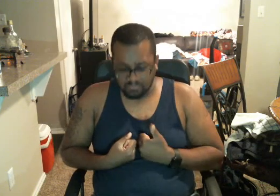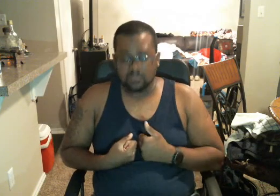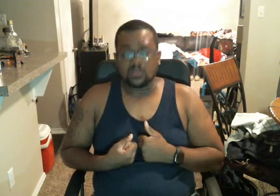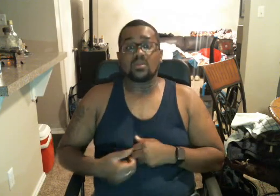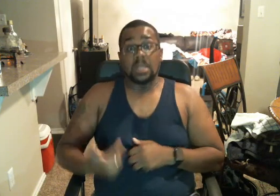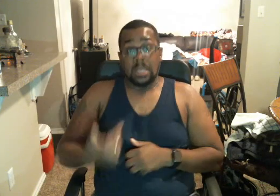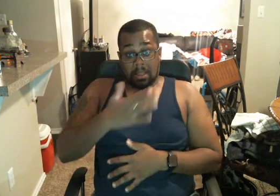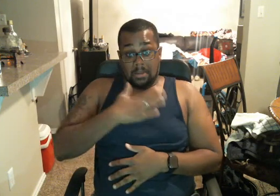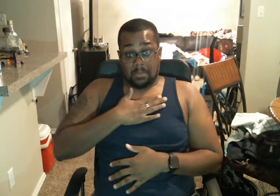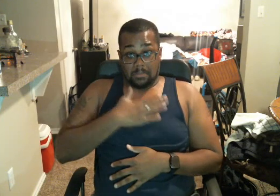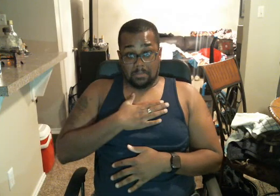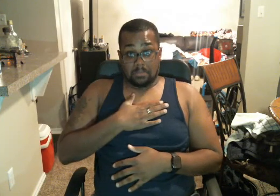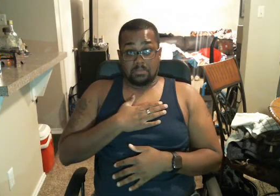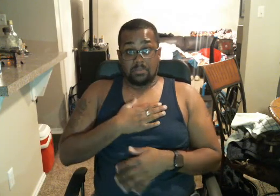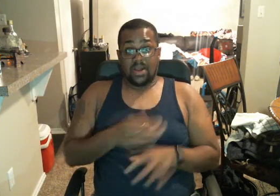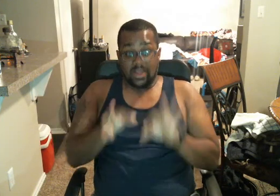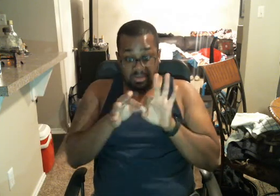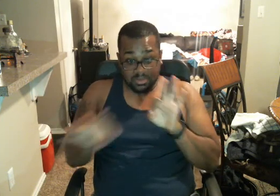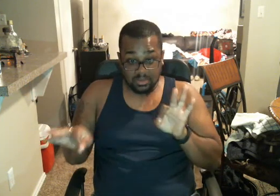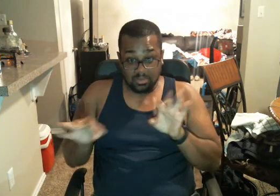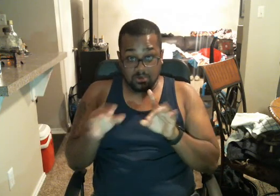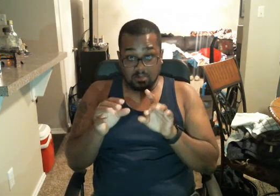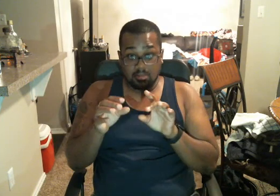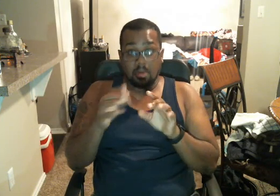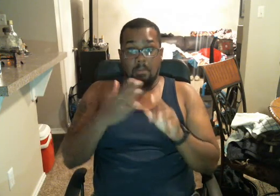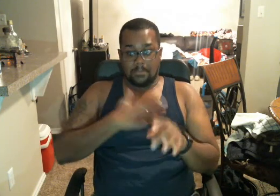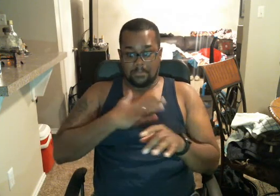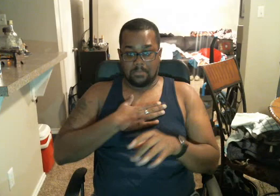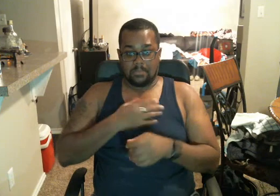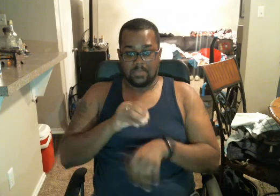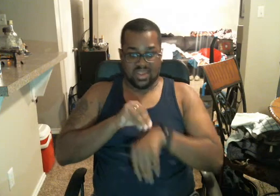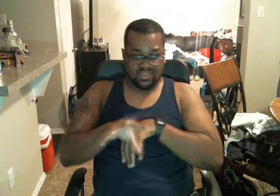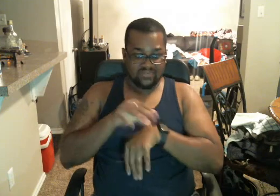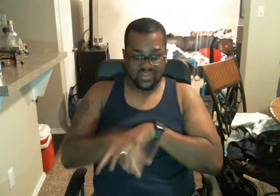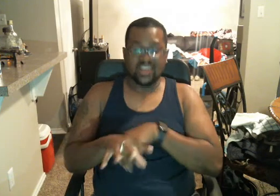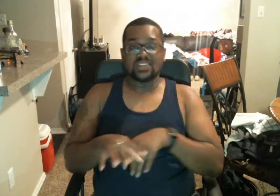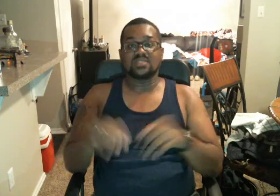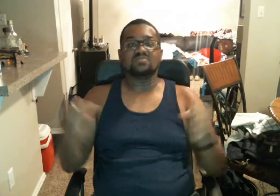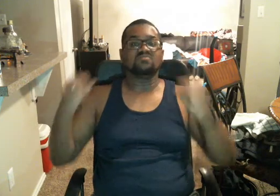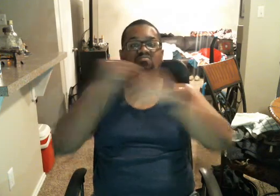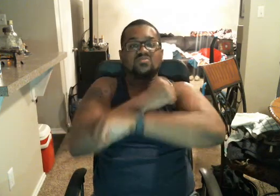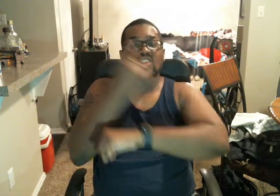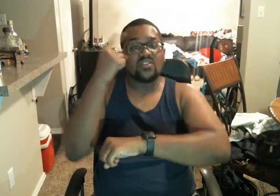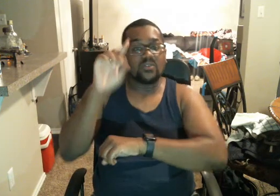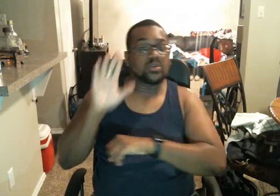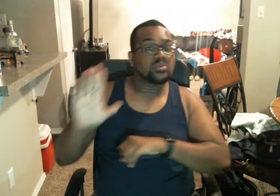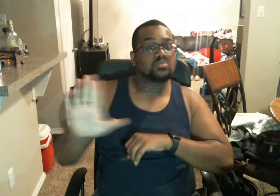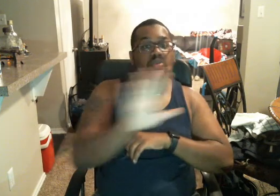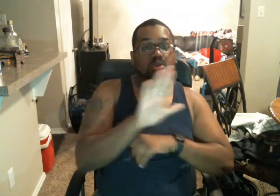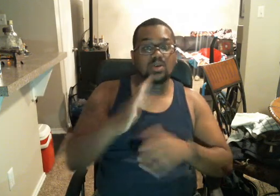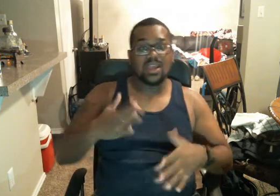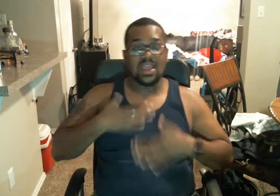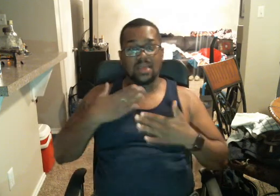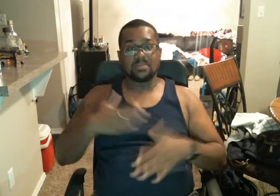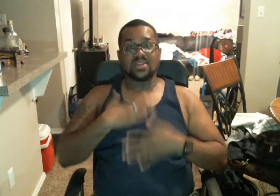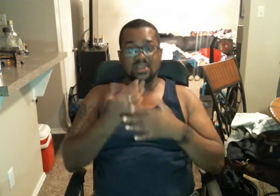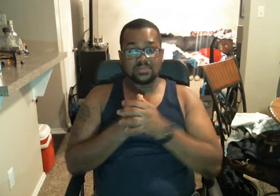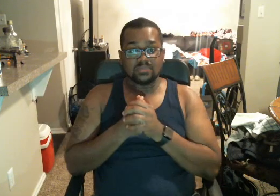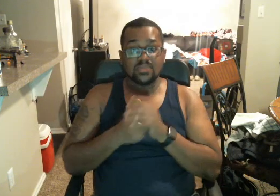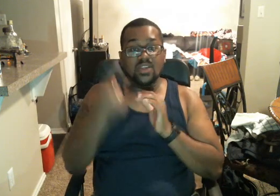are, fight for your happiness. Brain disease, thank you. Brain disease is